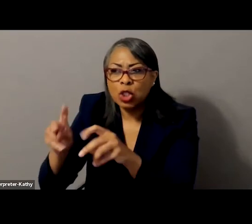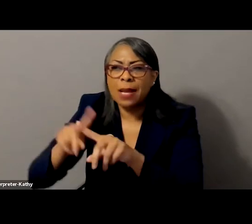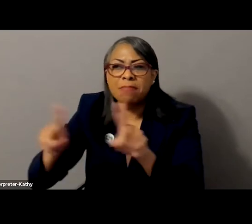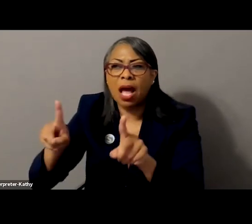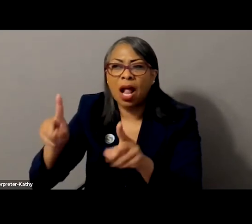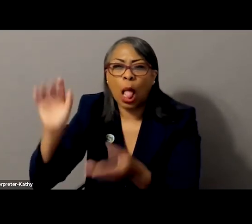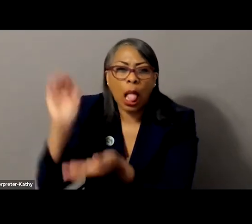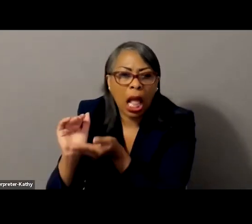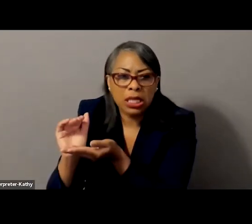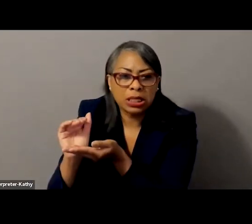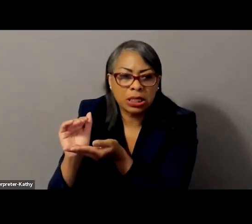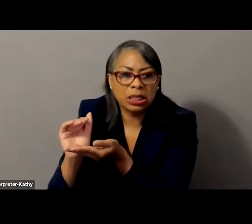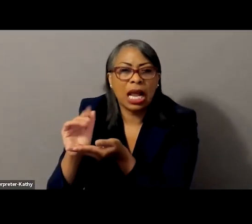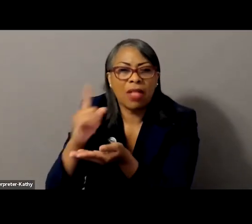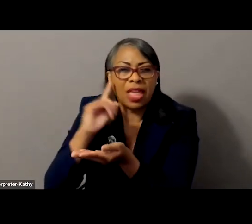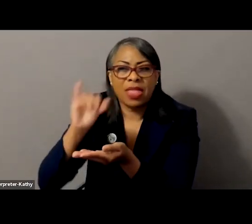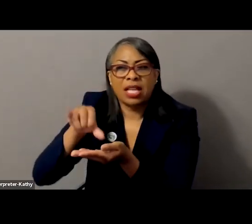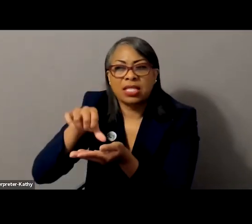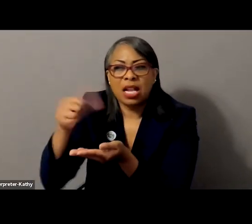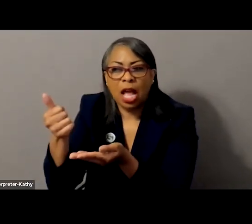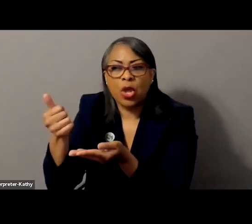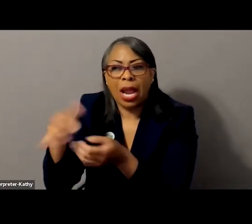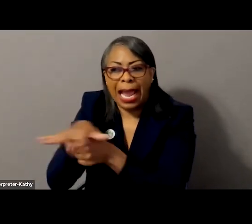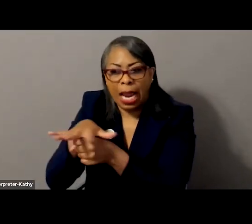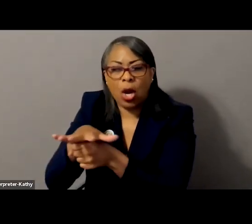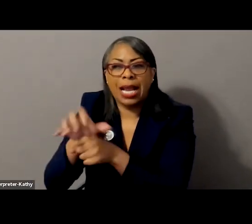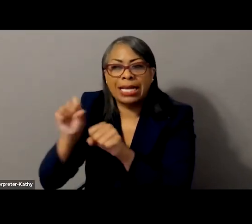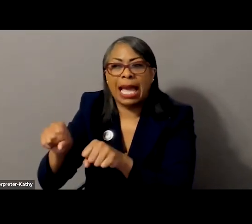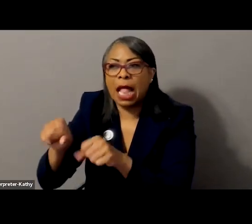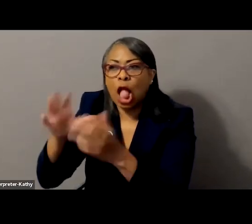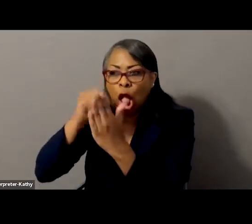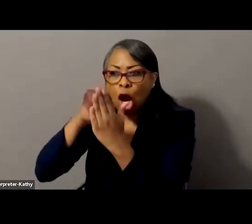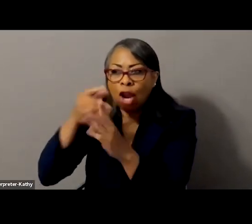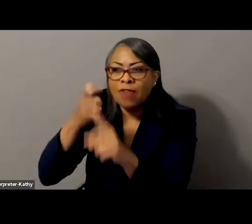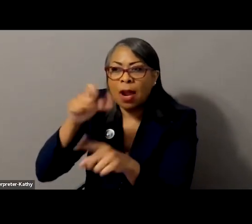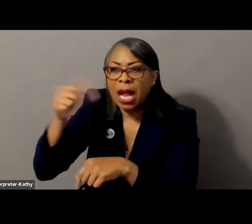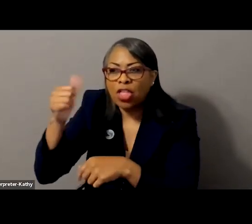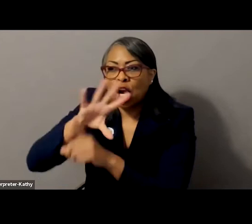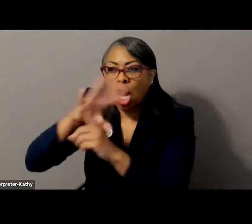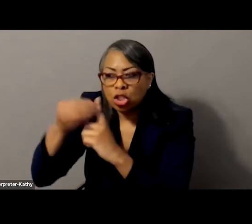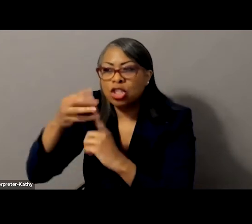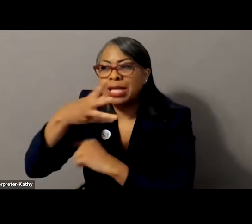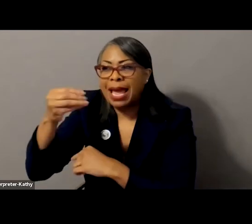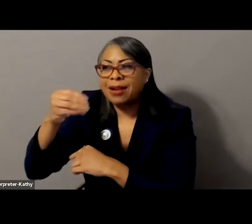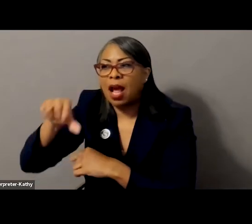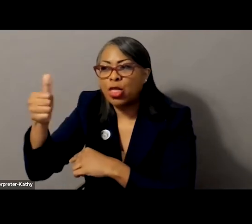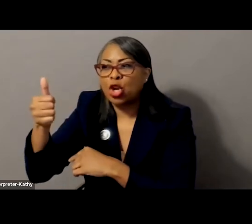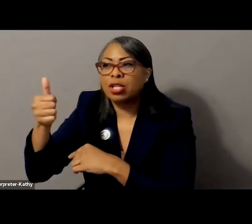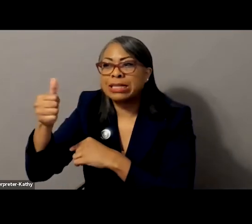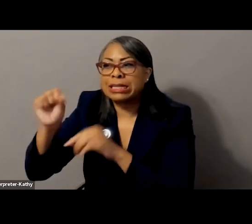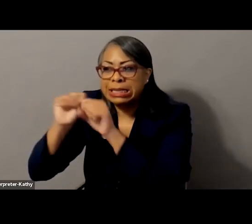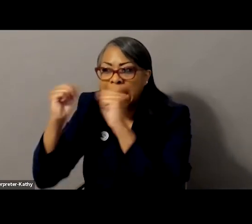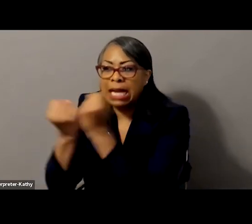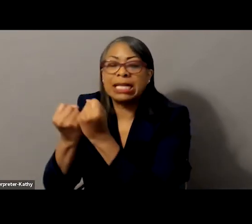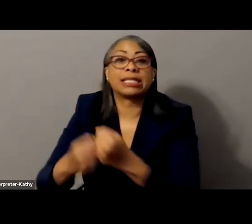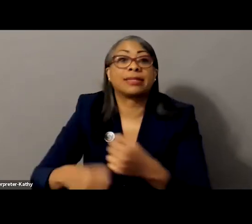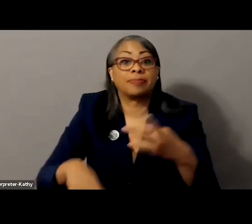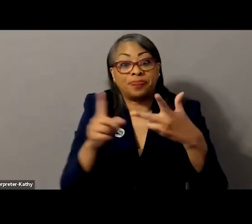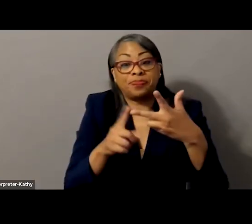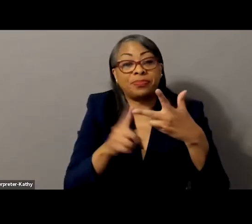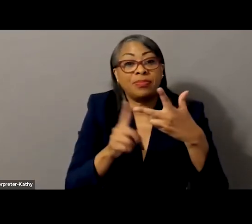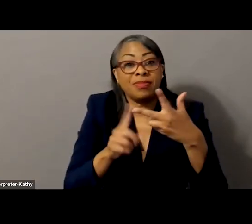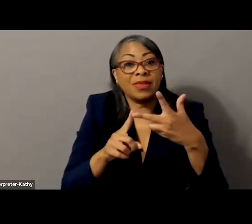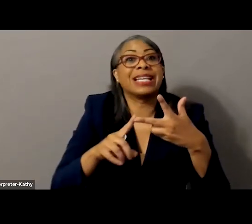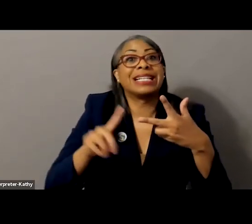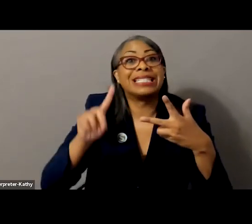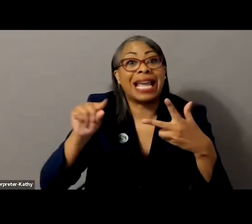that's another place where we could learn from other culture societies. And then finally, NCS's chief data guide for the states. And